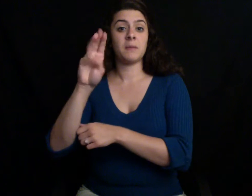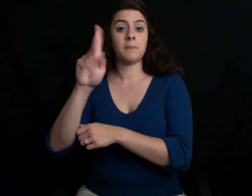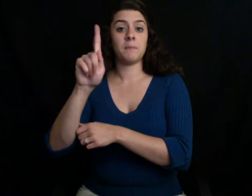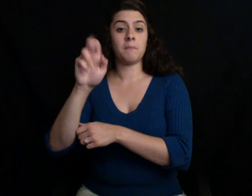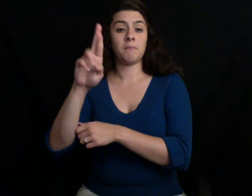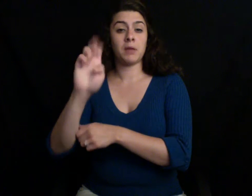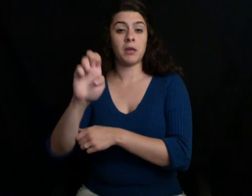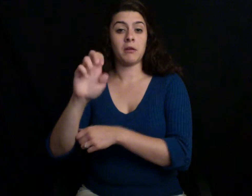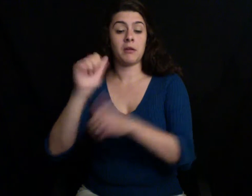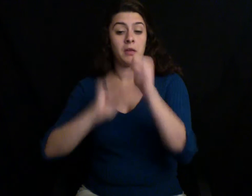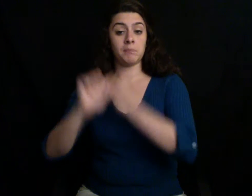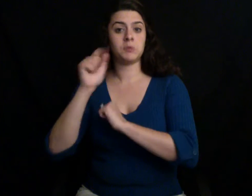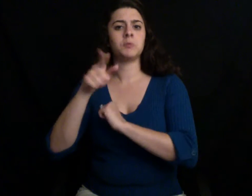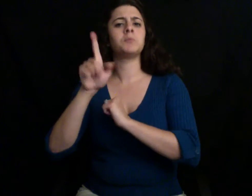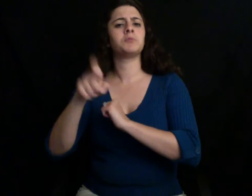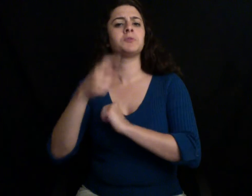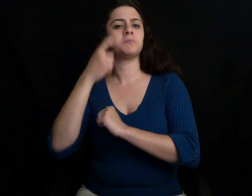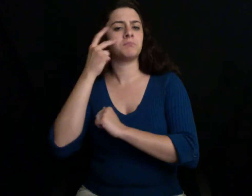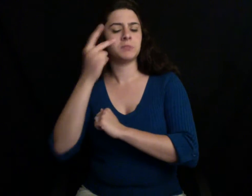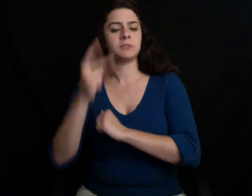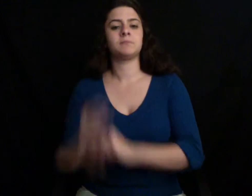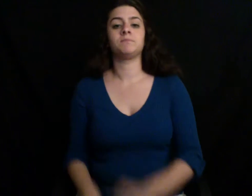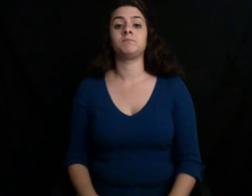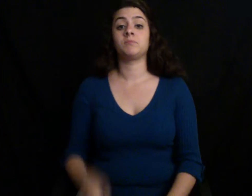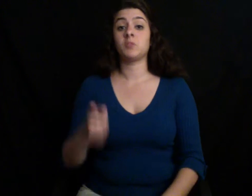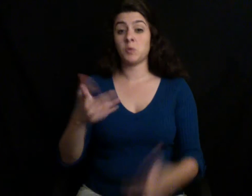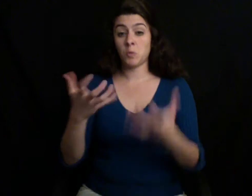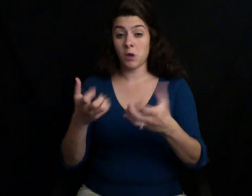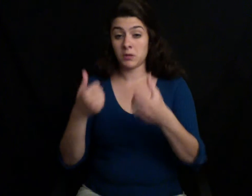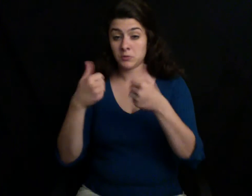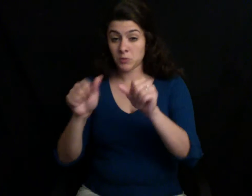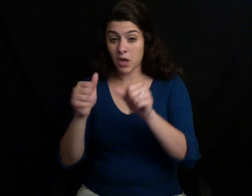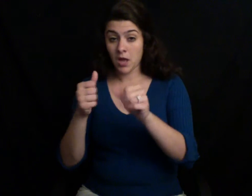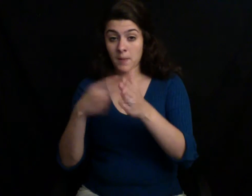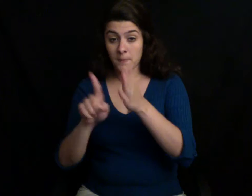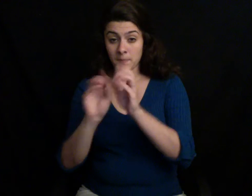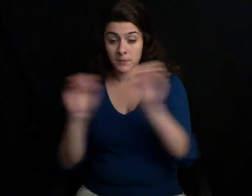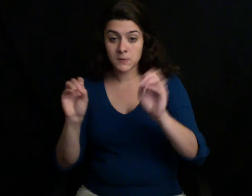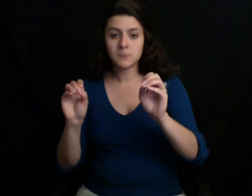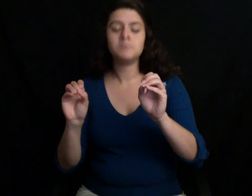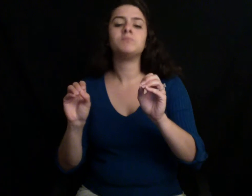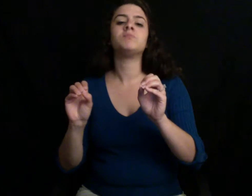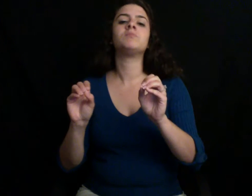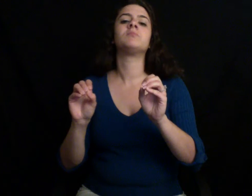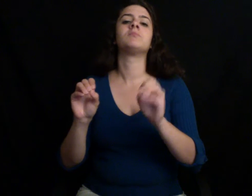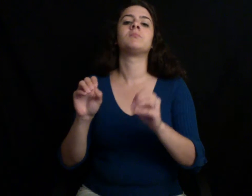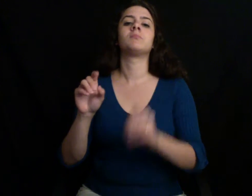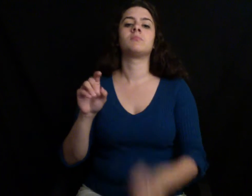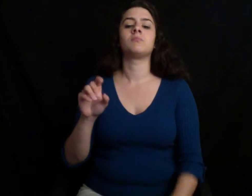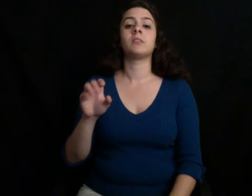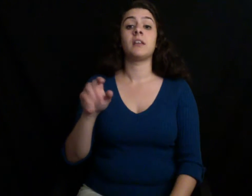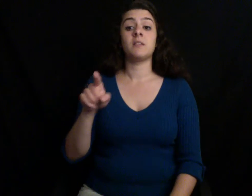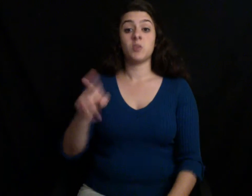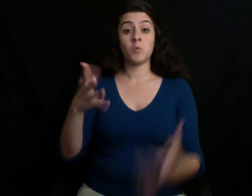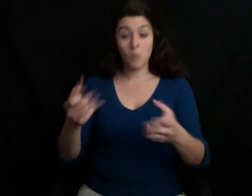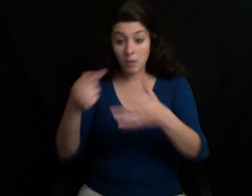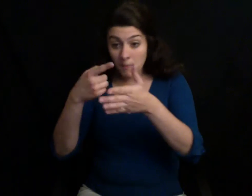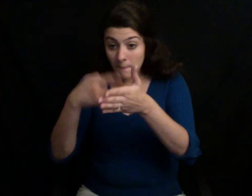out. Start with a free trial at squarespace.com with no credit card required. When you're ready to purchase a plan, get 10% off with the offer code UPVOTED